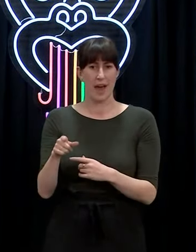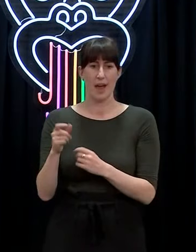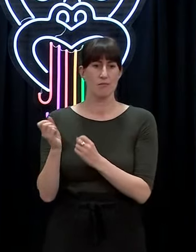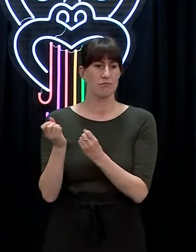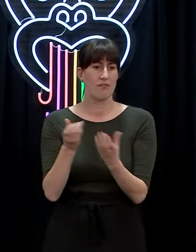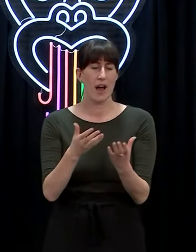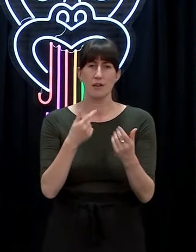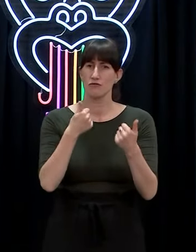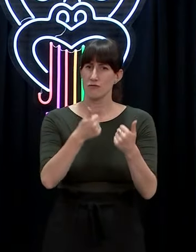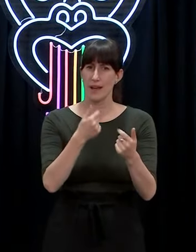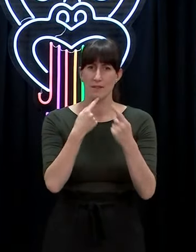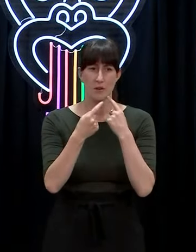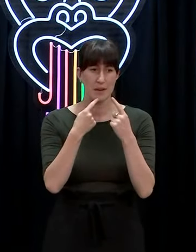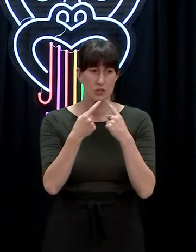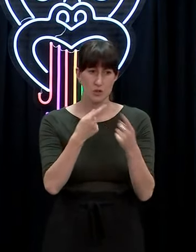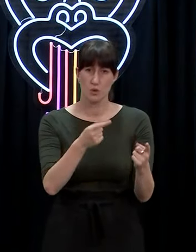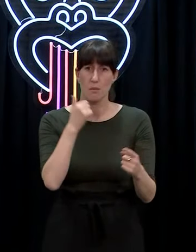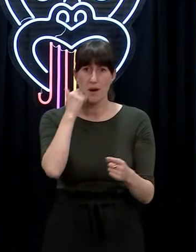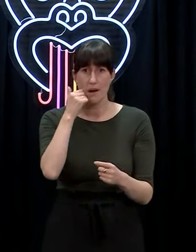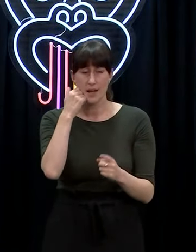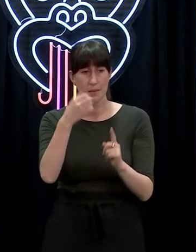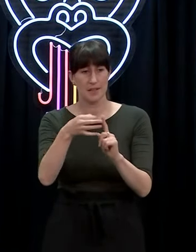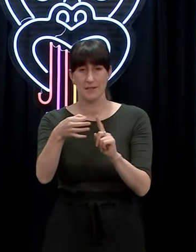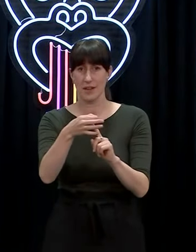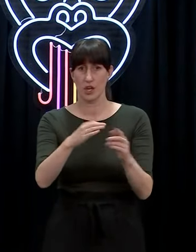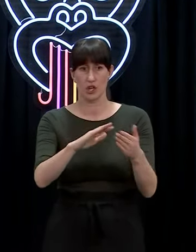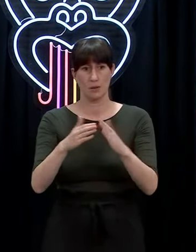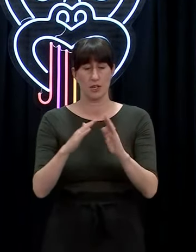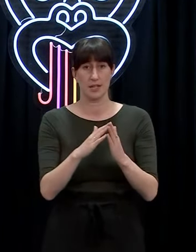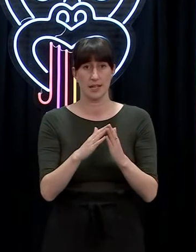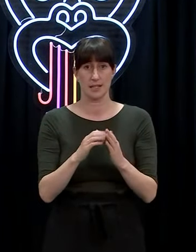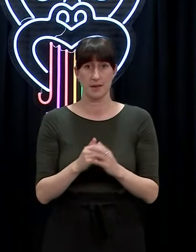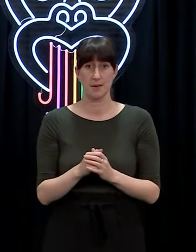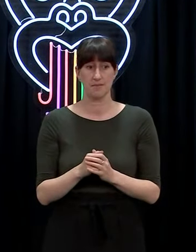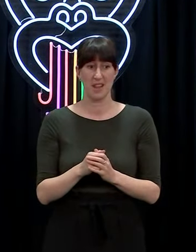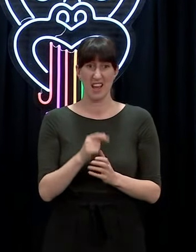have access to the vaccine. And I would simply condemn those